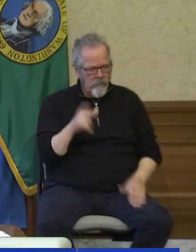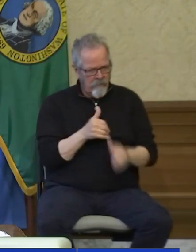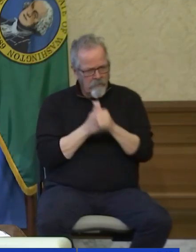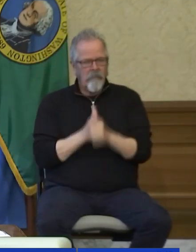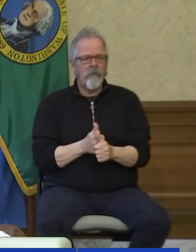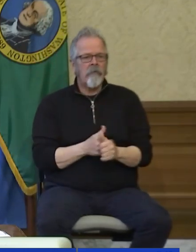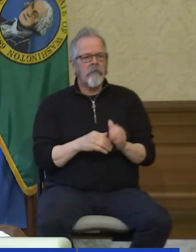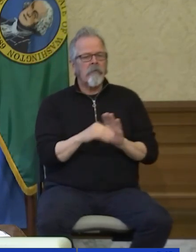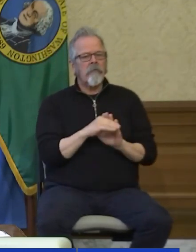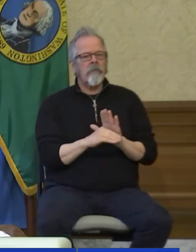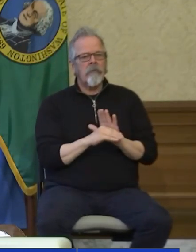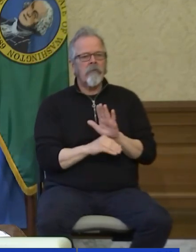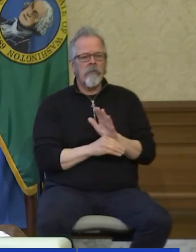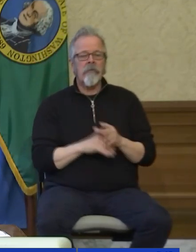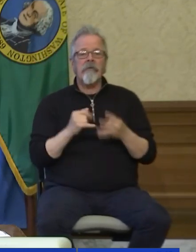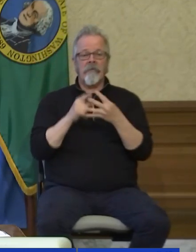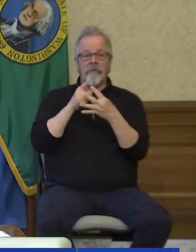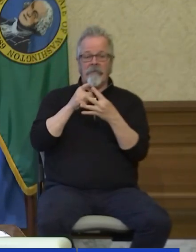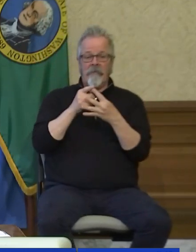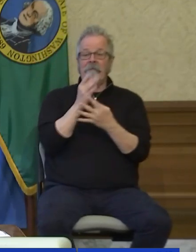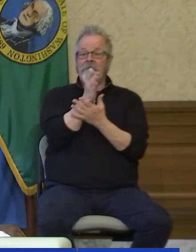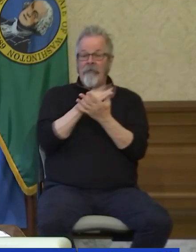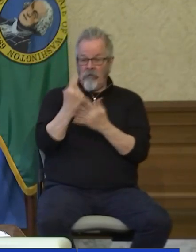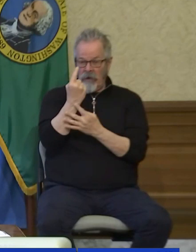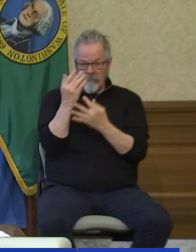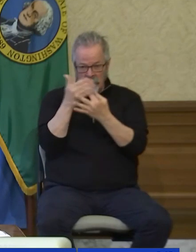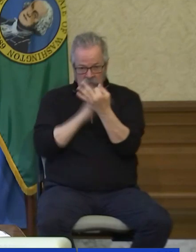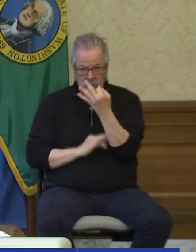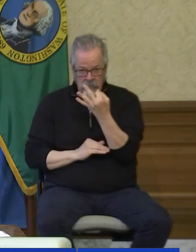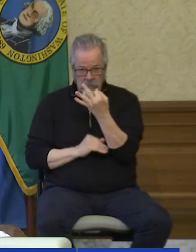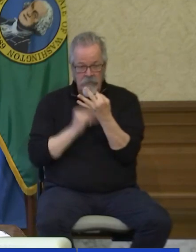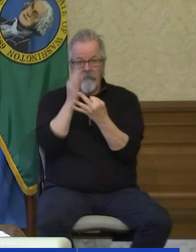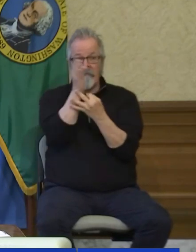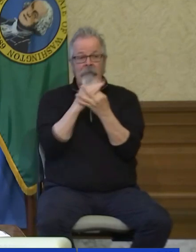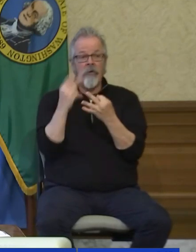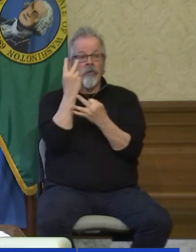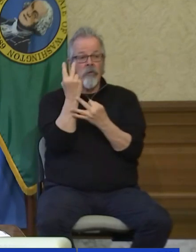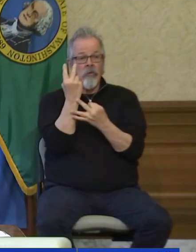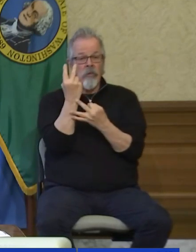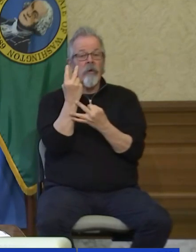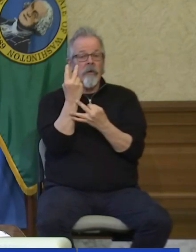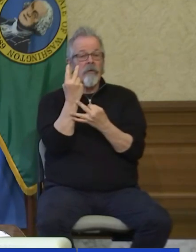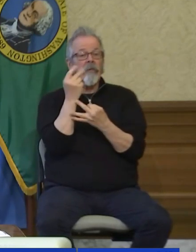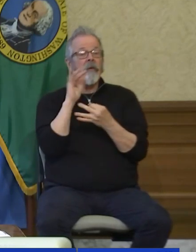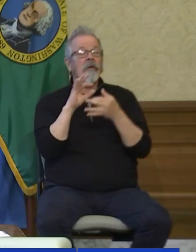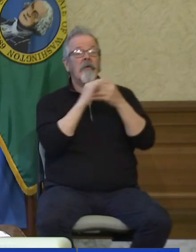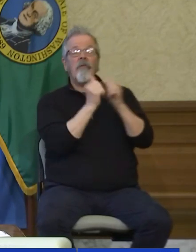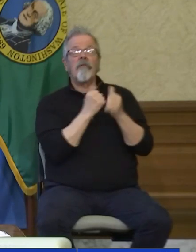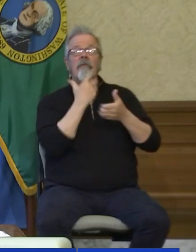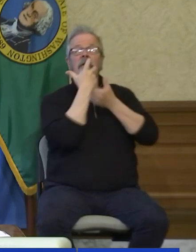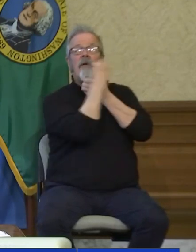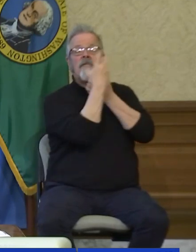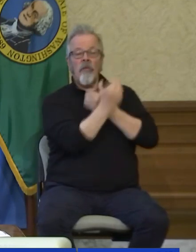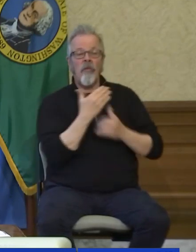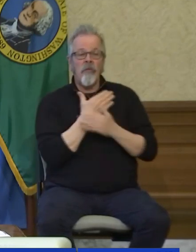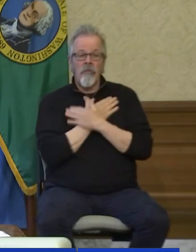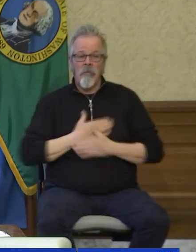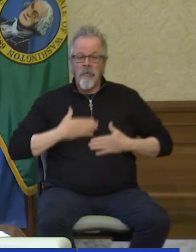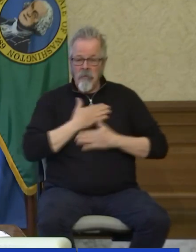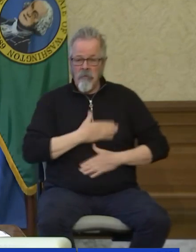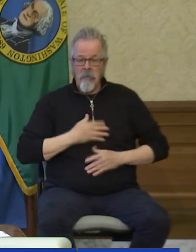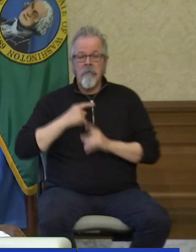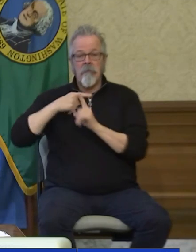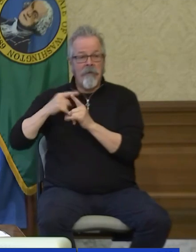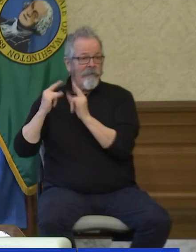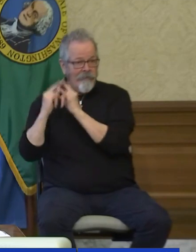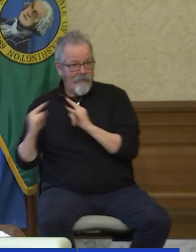in phase 1, including camping. Small gatherings of 5 people socially or less could return. I know that will